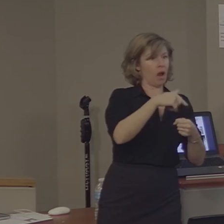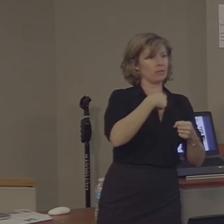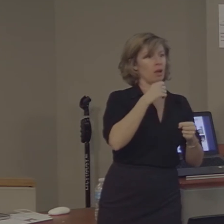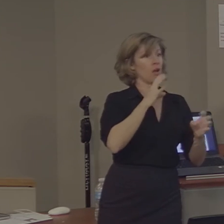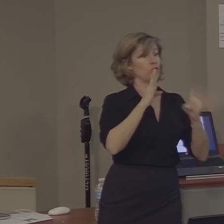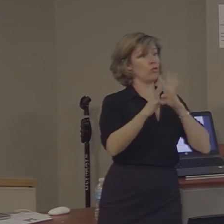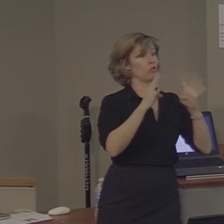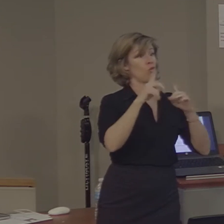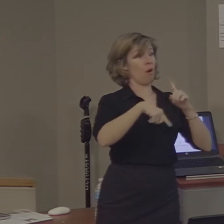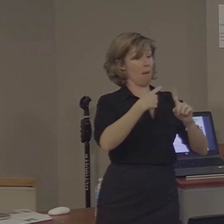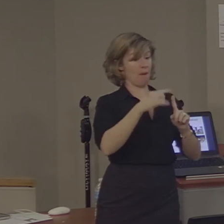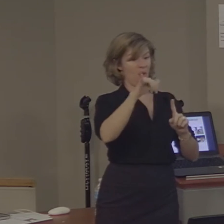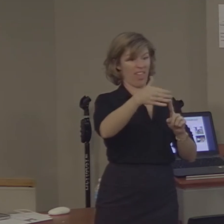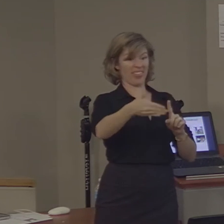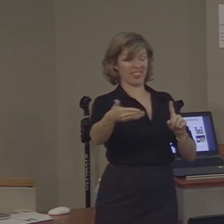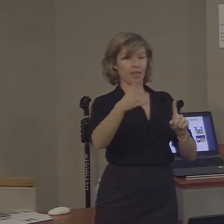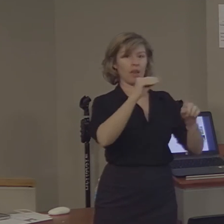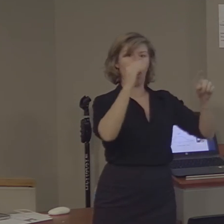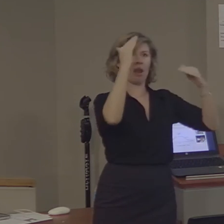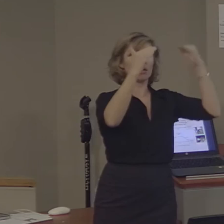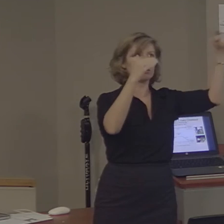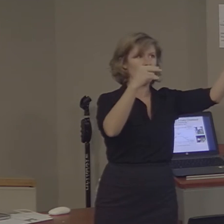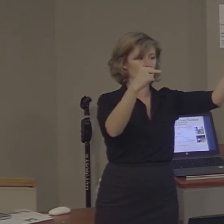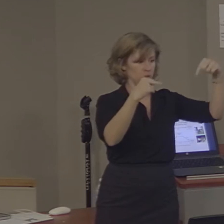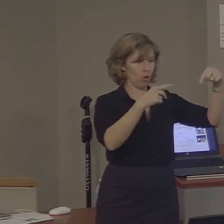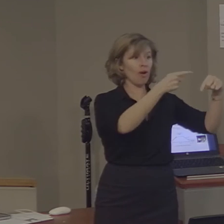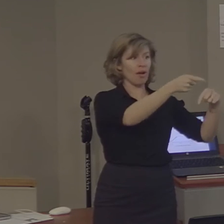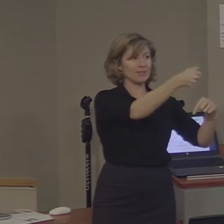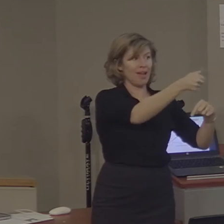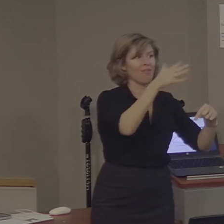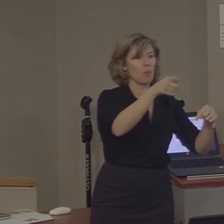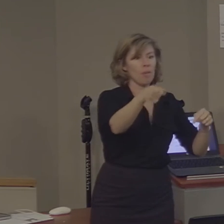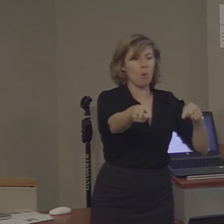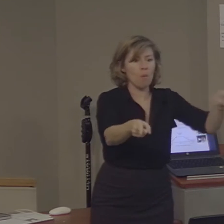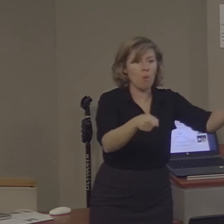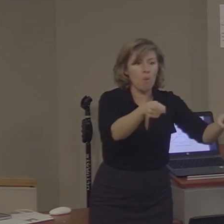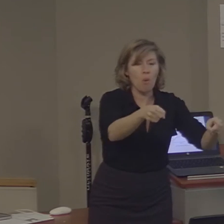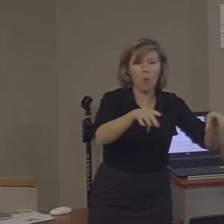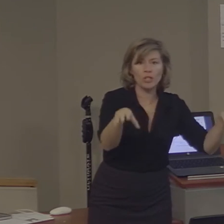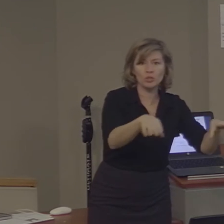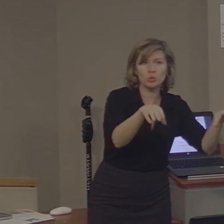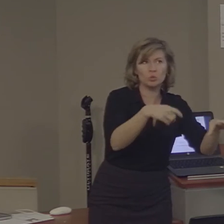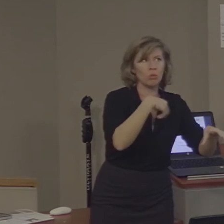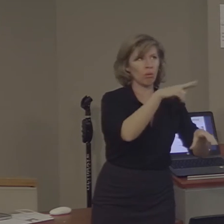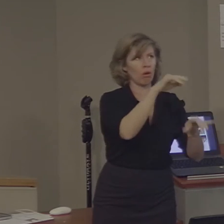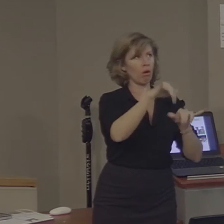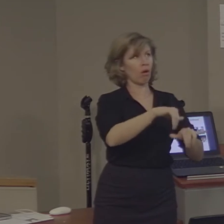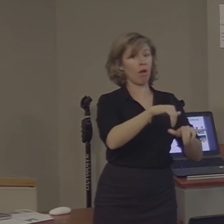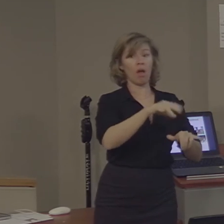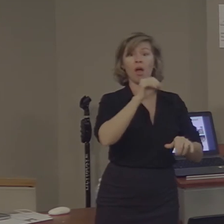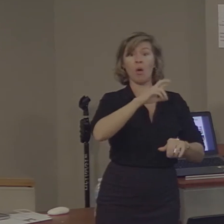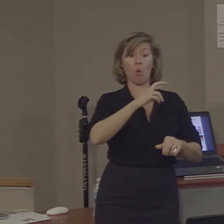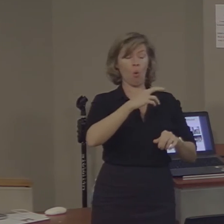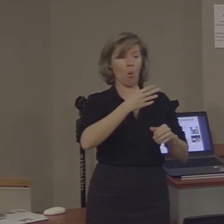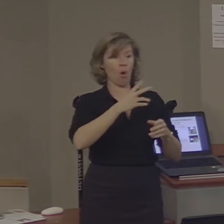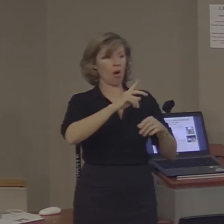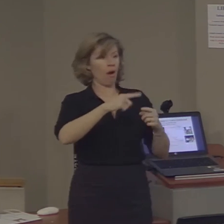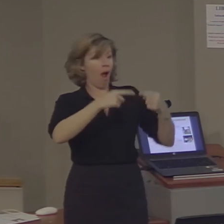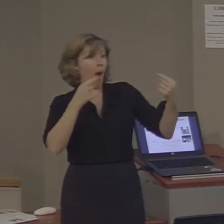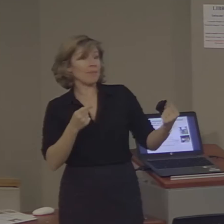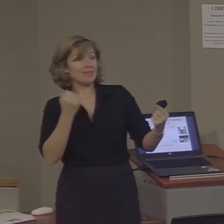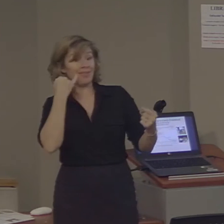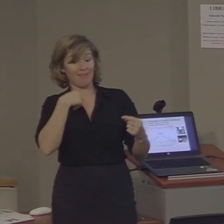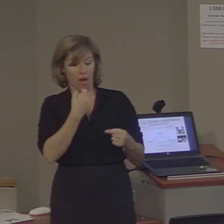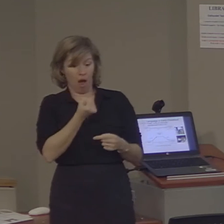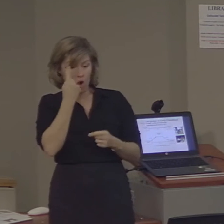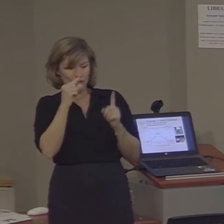more things, and they talk to you more about it, and they do things. Maybe when you have the words, you pay more attention to things. If you